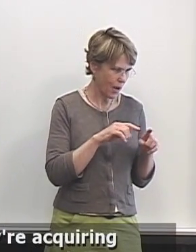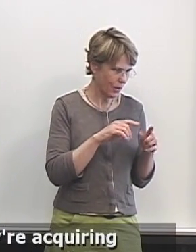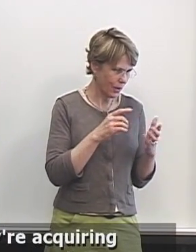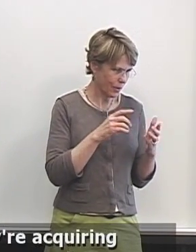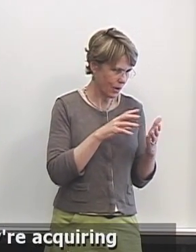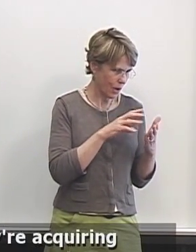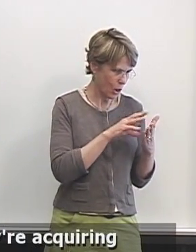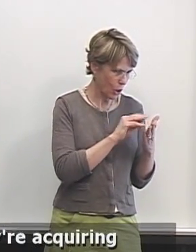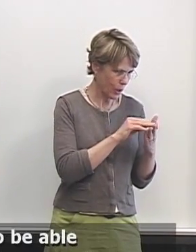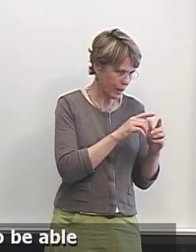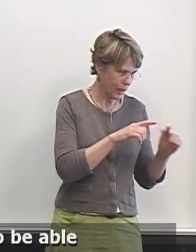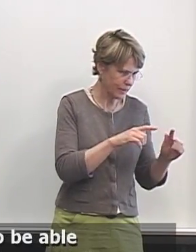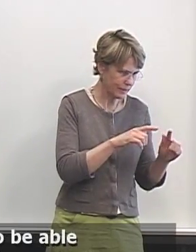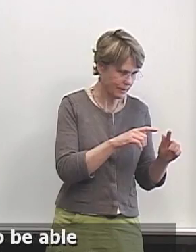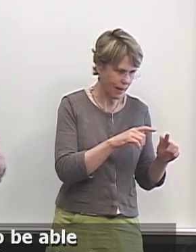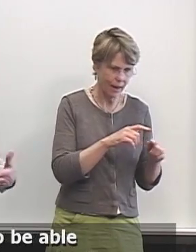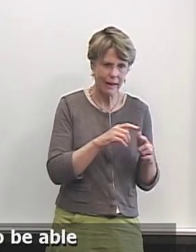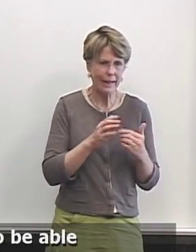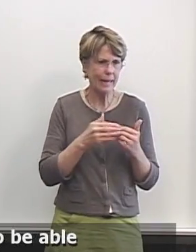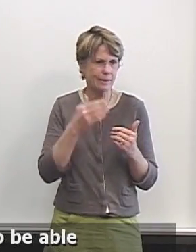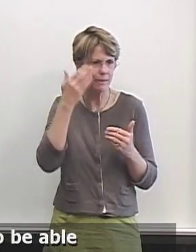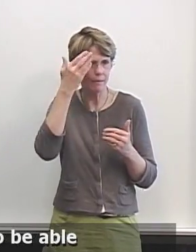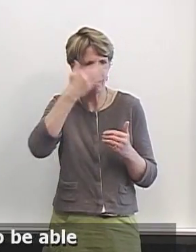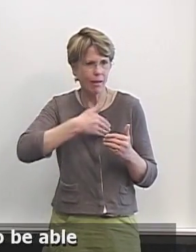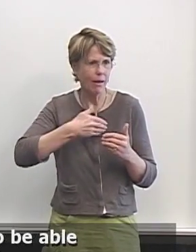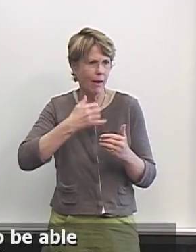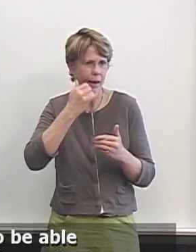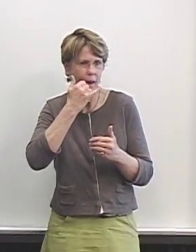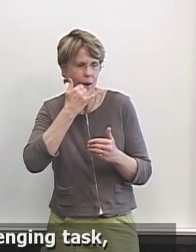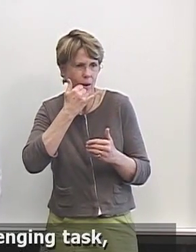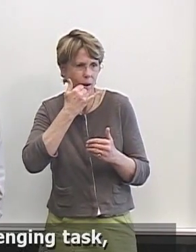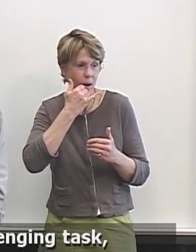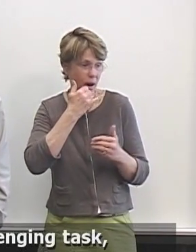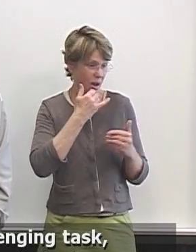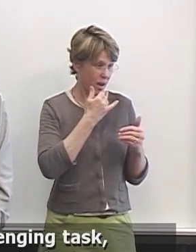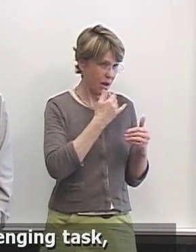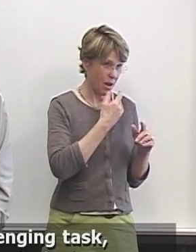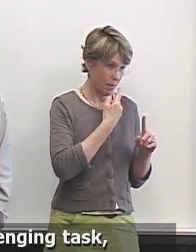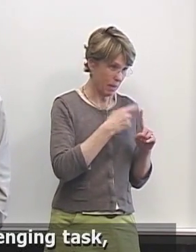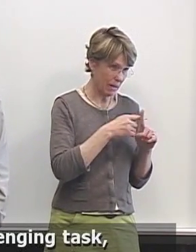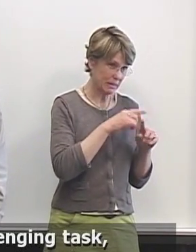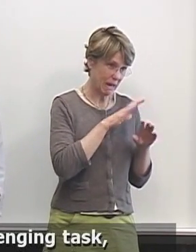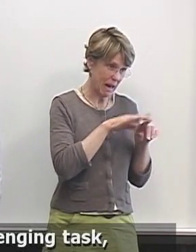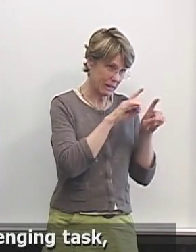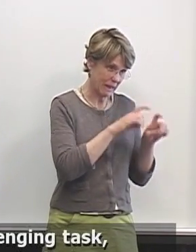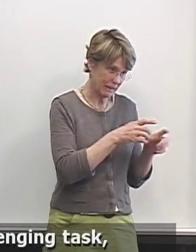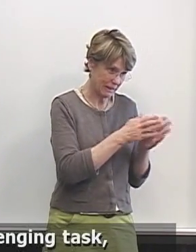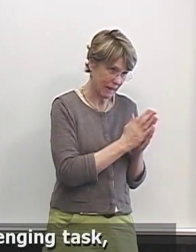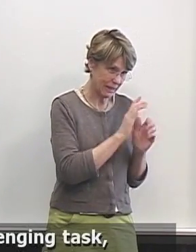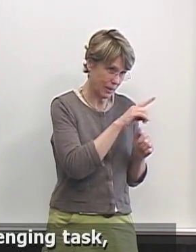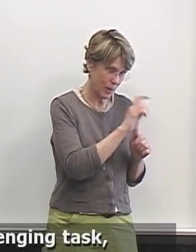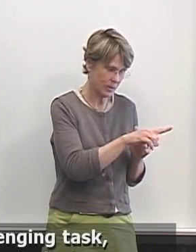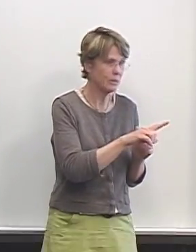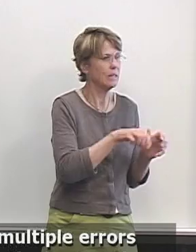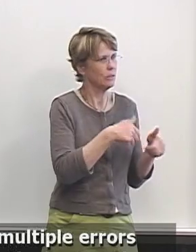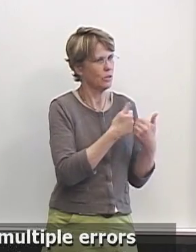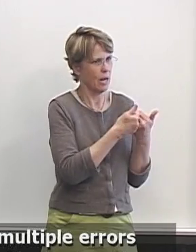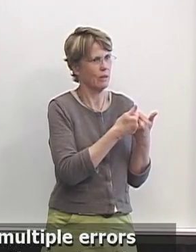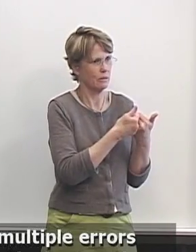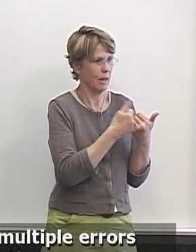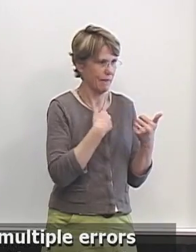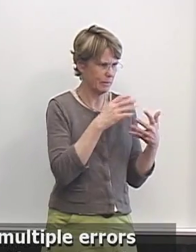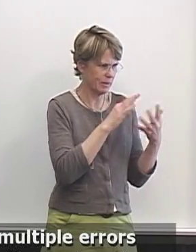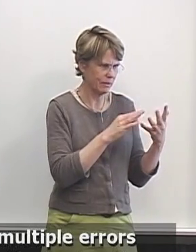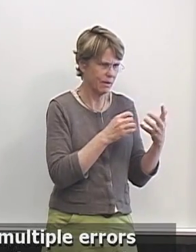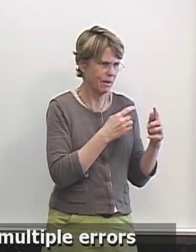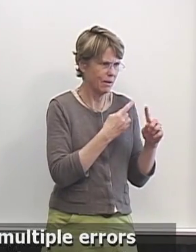error, and to be able to put it on a test is a challenging task, to have students select